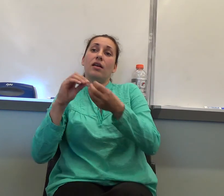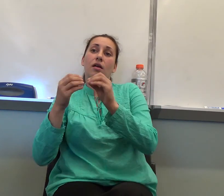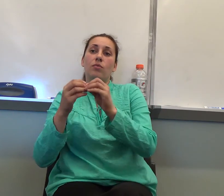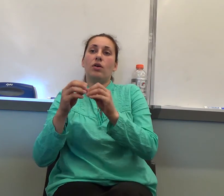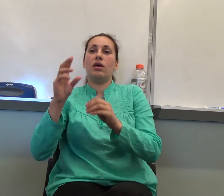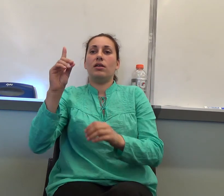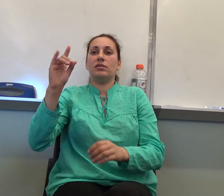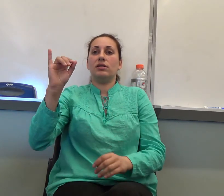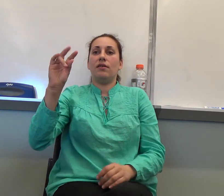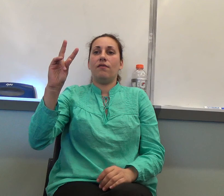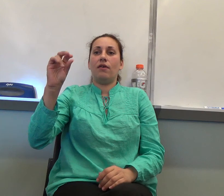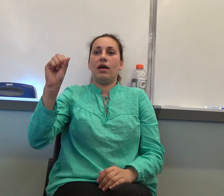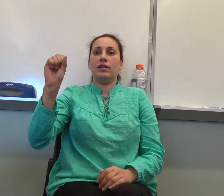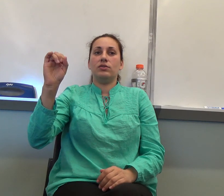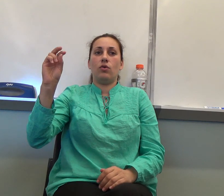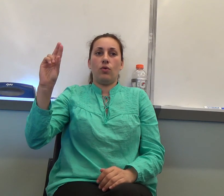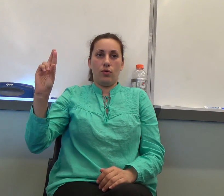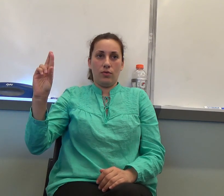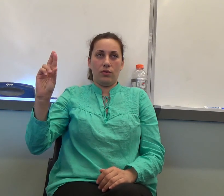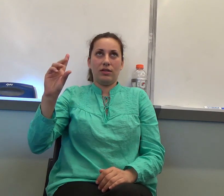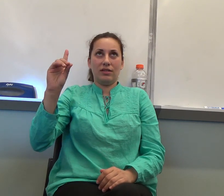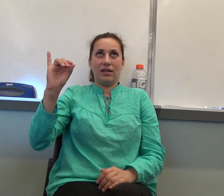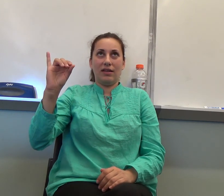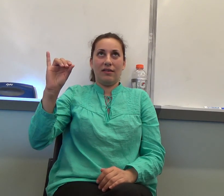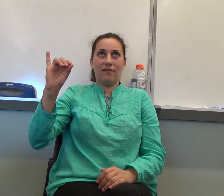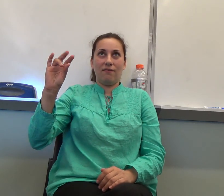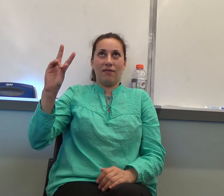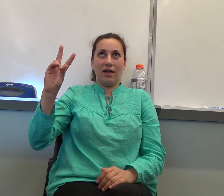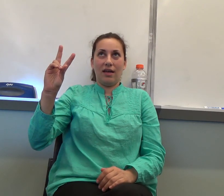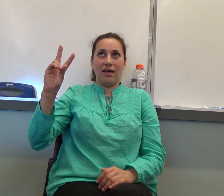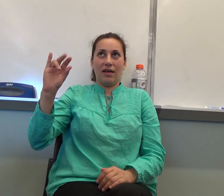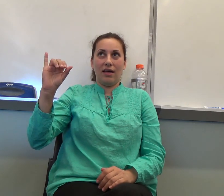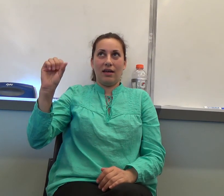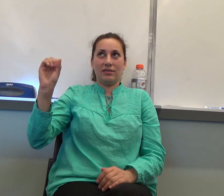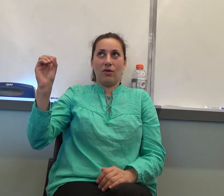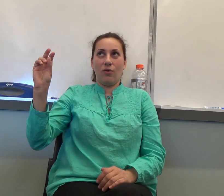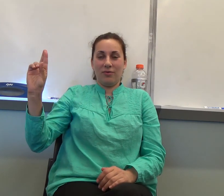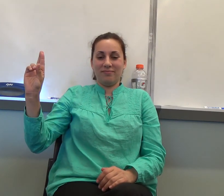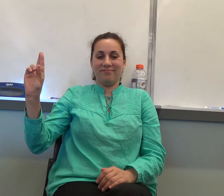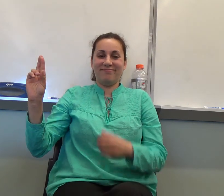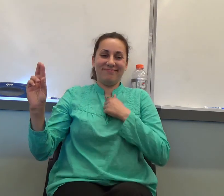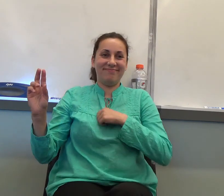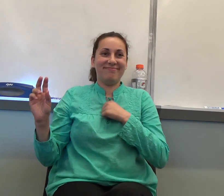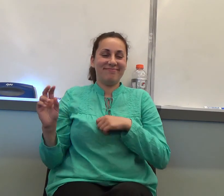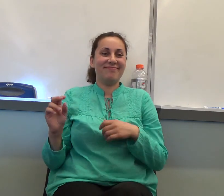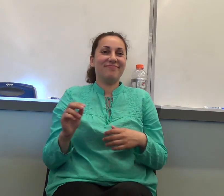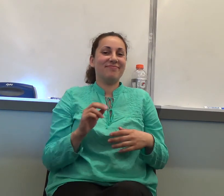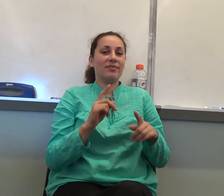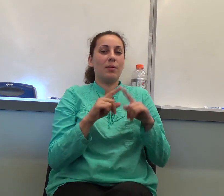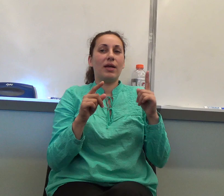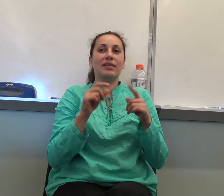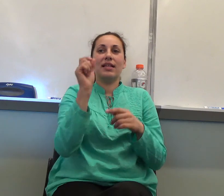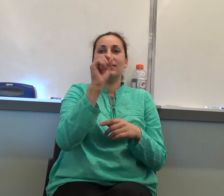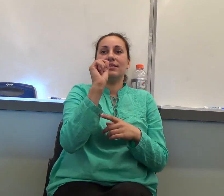the zeros. 1, 2, 3, 4. All right, take that decimal point from where it is. 1, 2, 3,